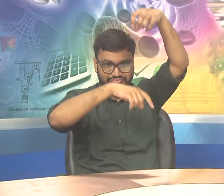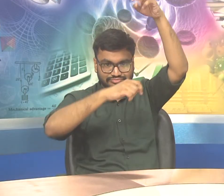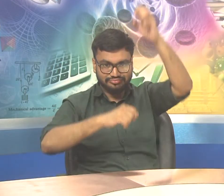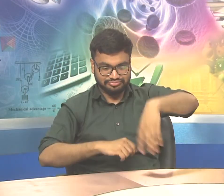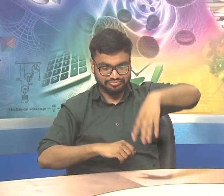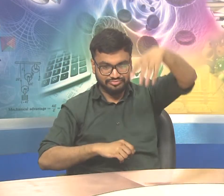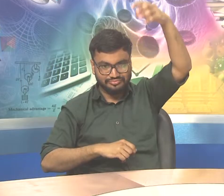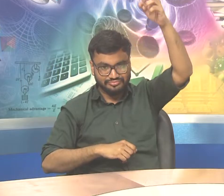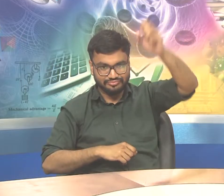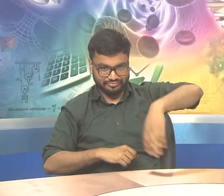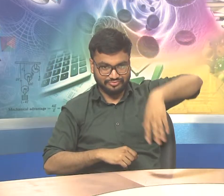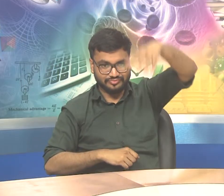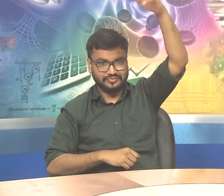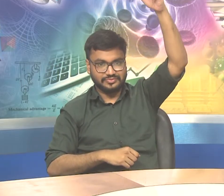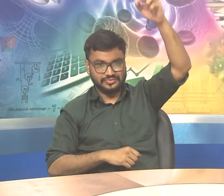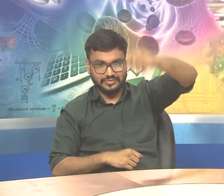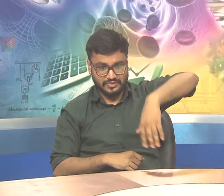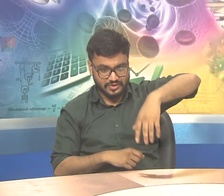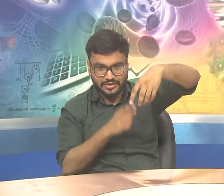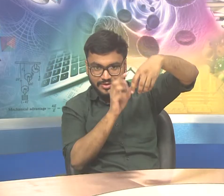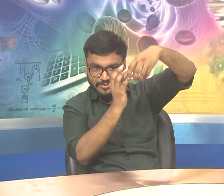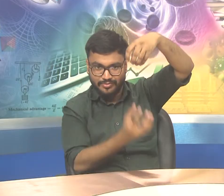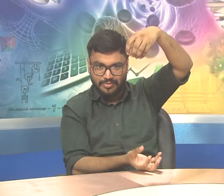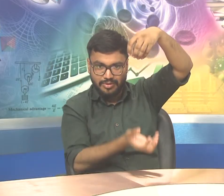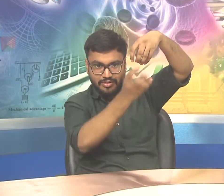or spiral spring,